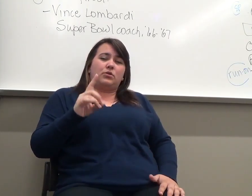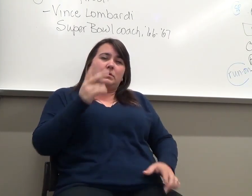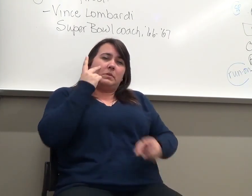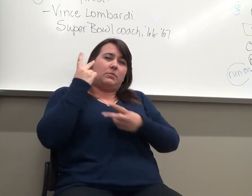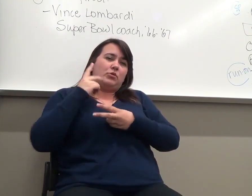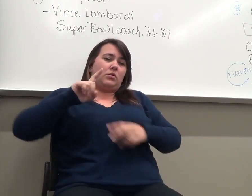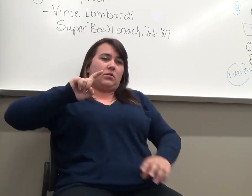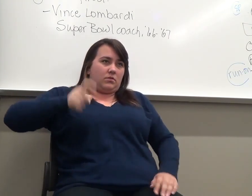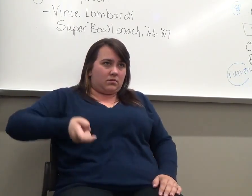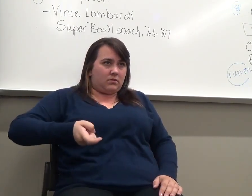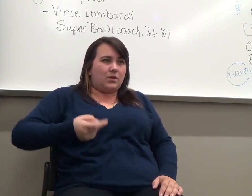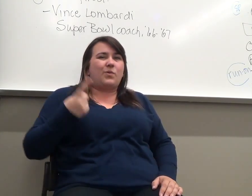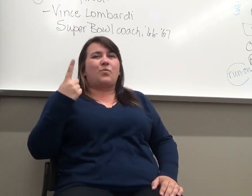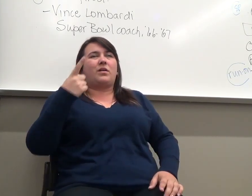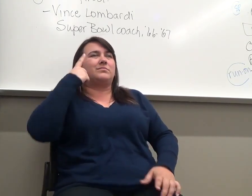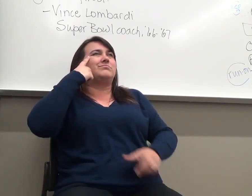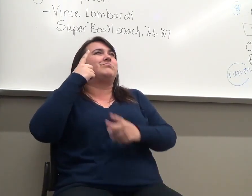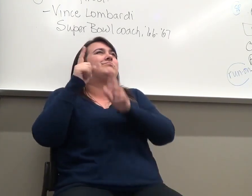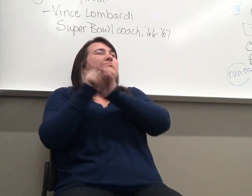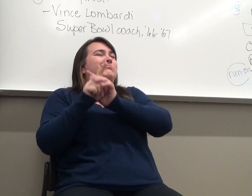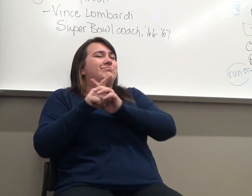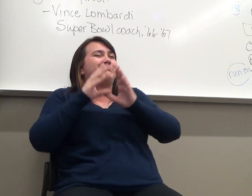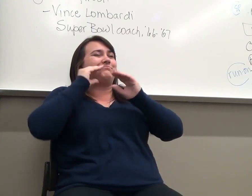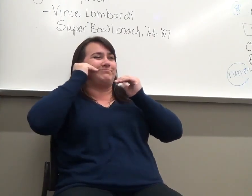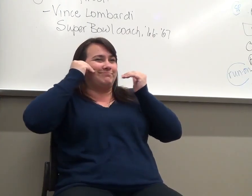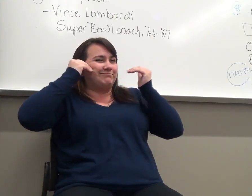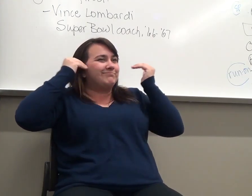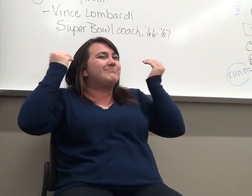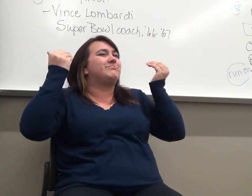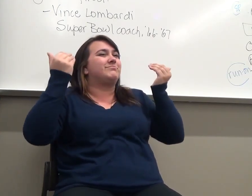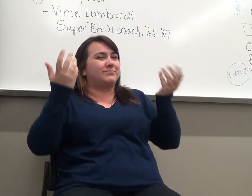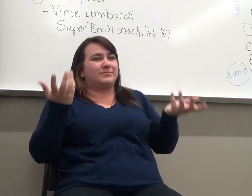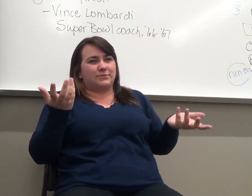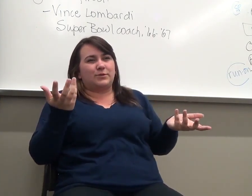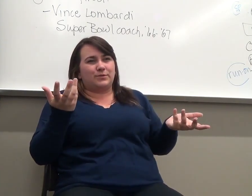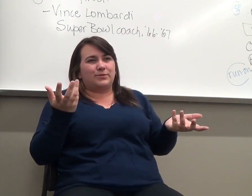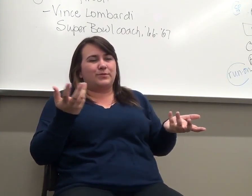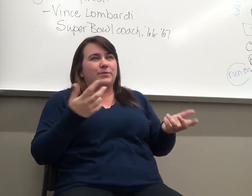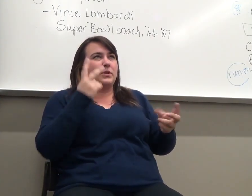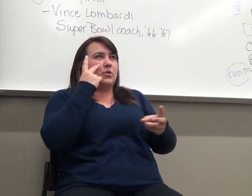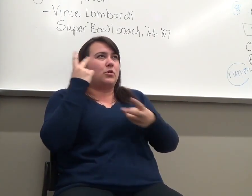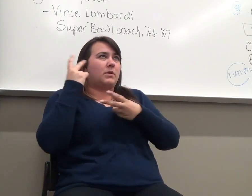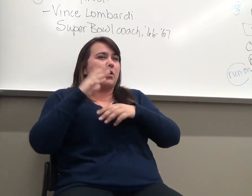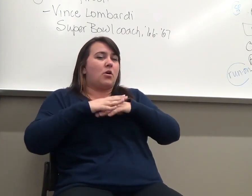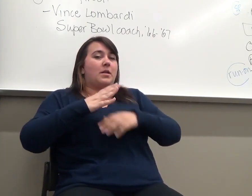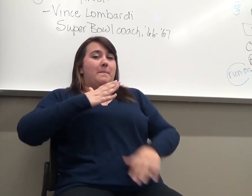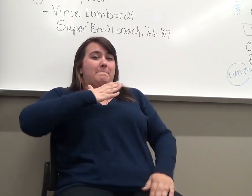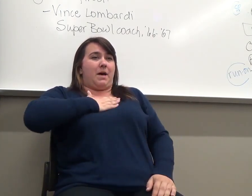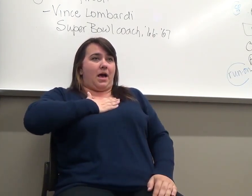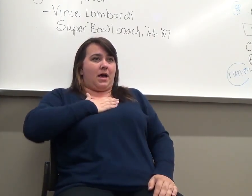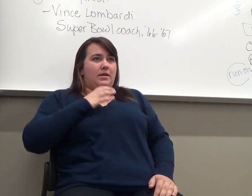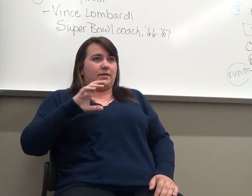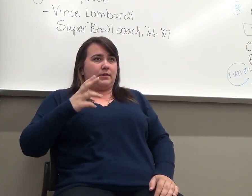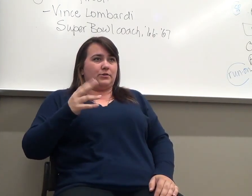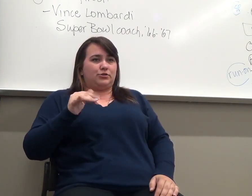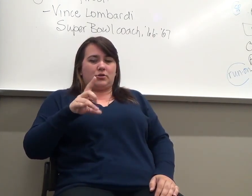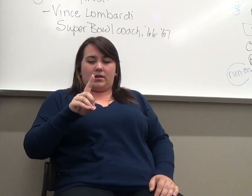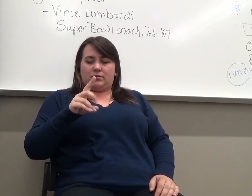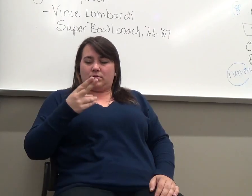and this was the funniest thing my dog has ever done. Is that argumentative? Yes. Yeah, because somebody would say, no, I